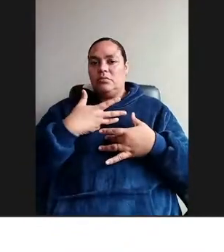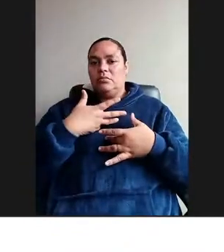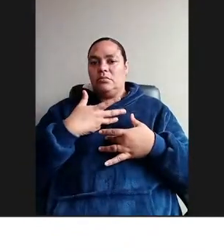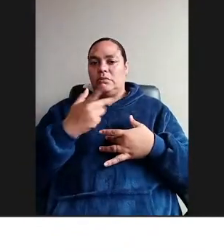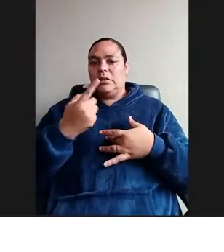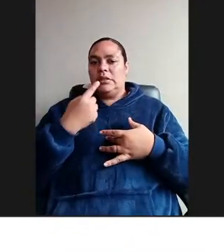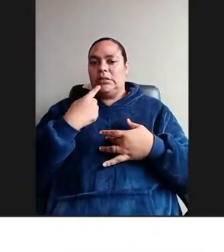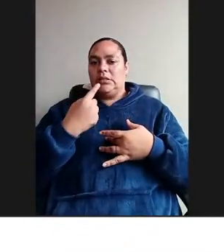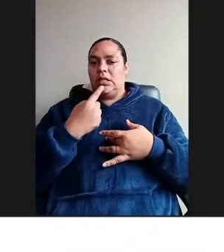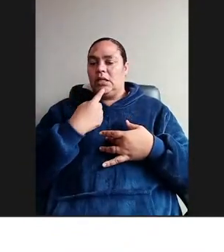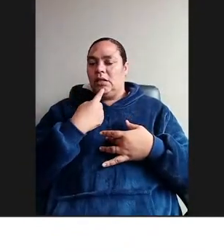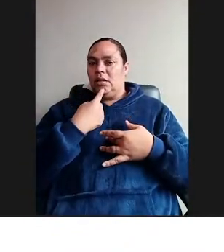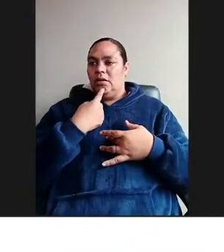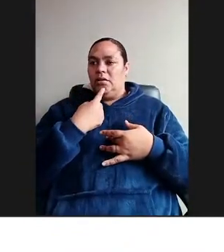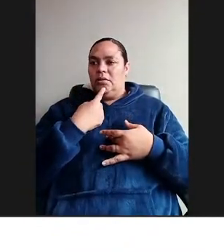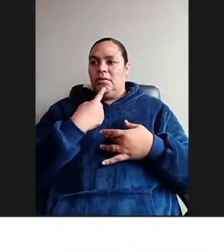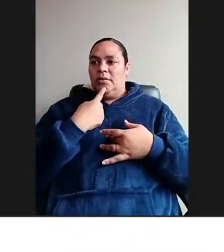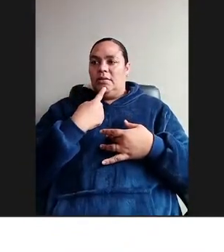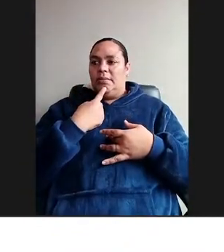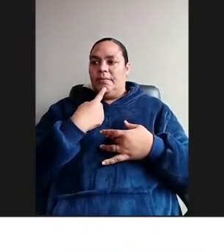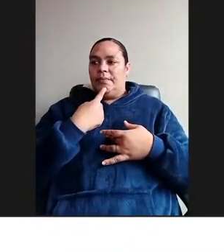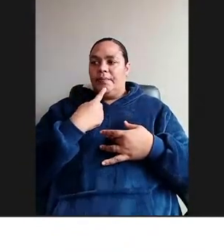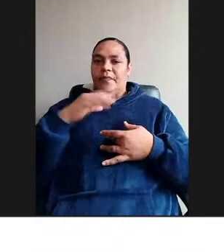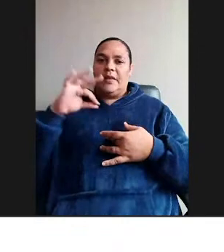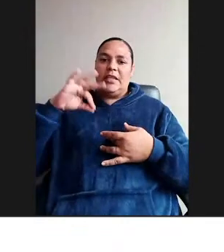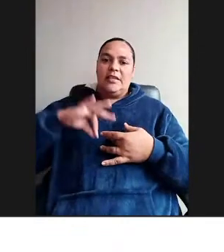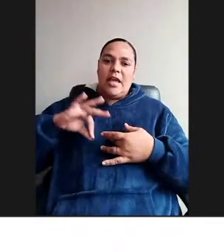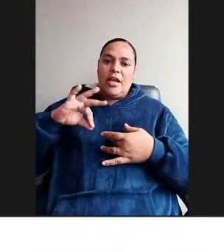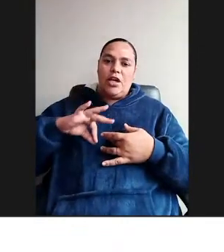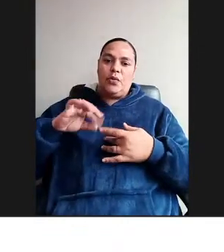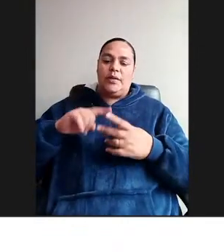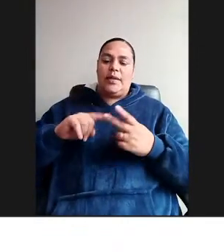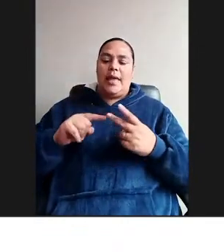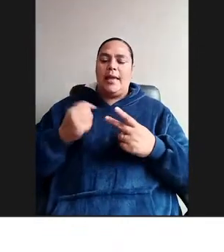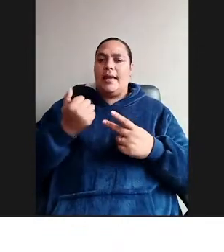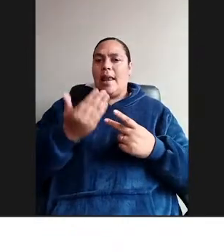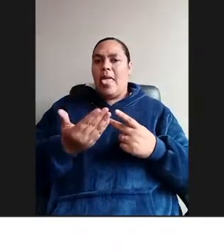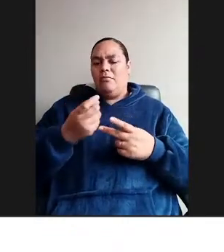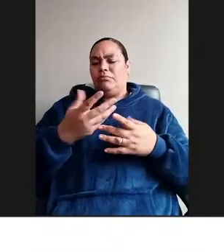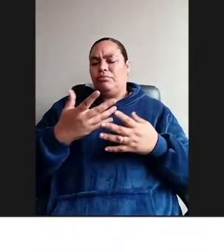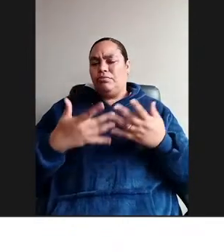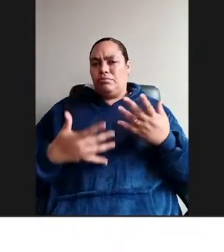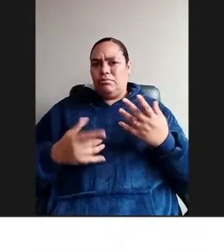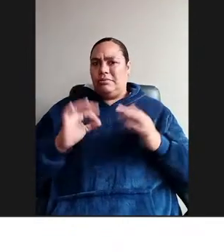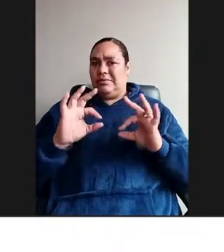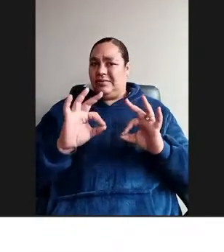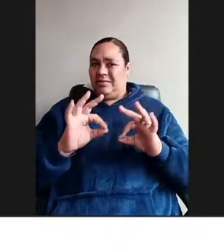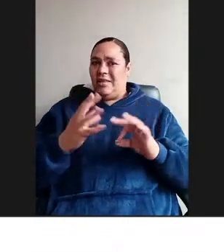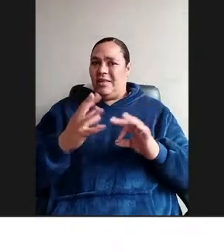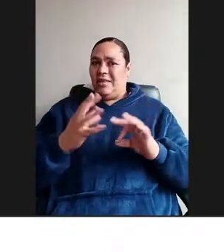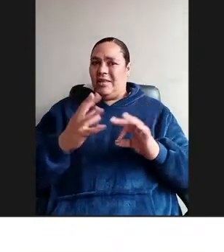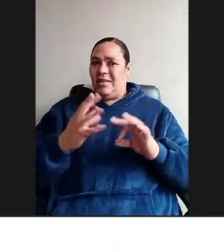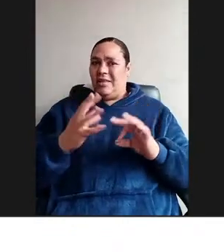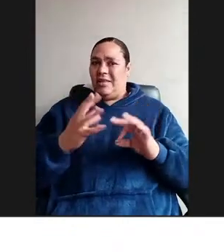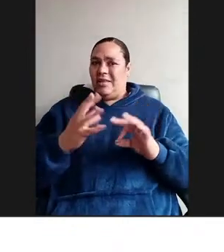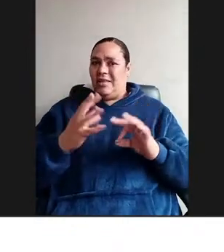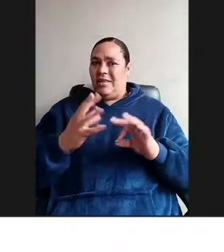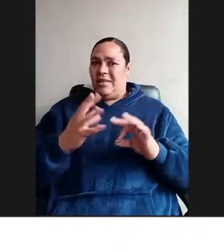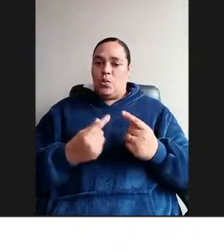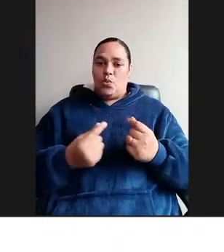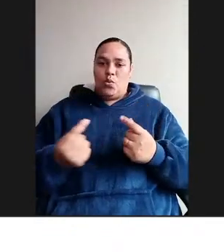the salaries and the claims and all of those things are being also done,